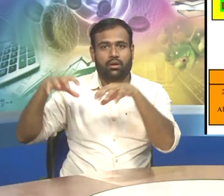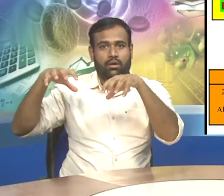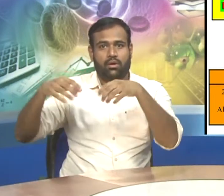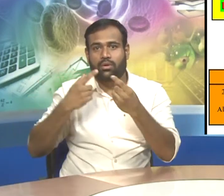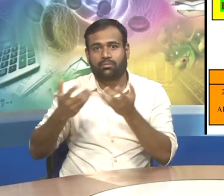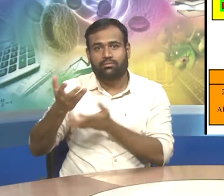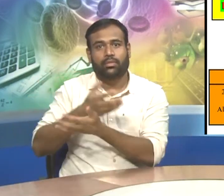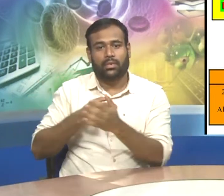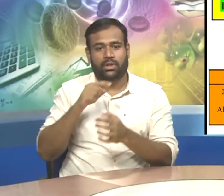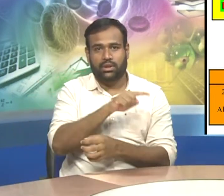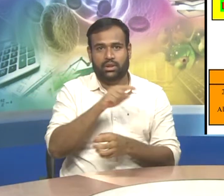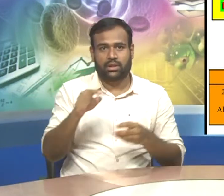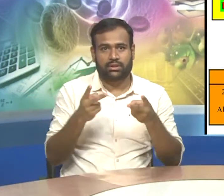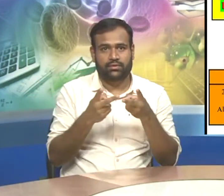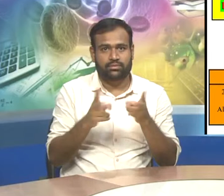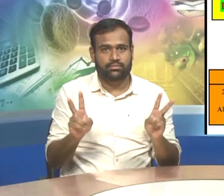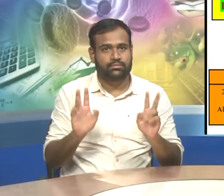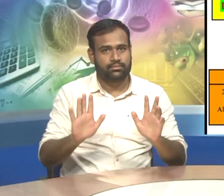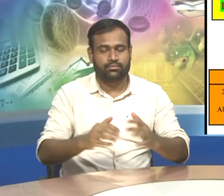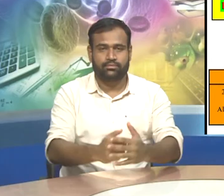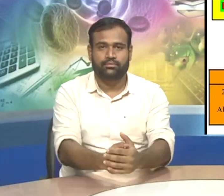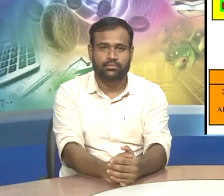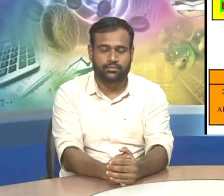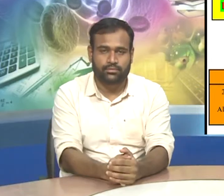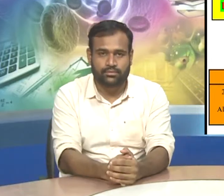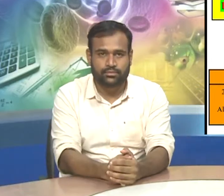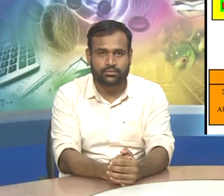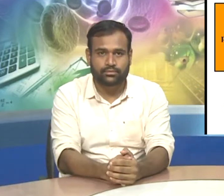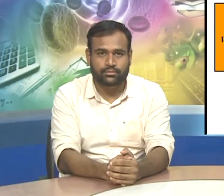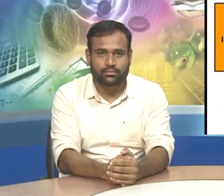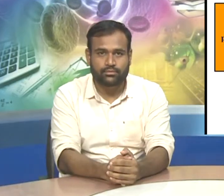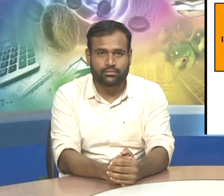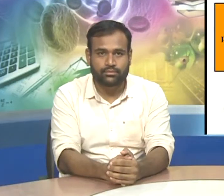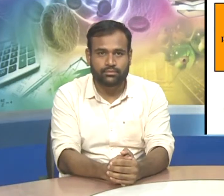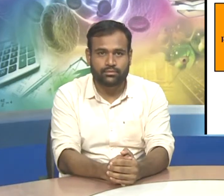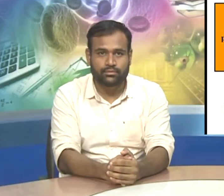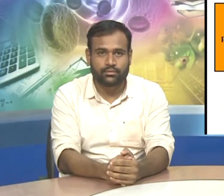concepts. So both are different.